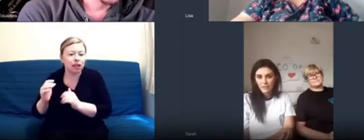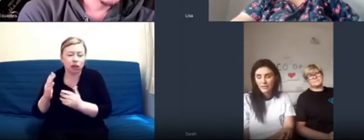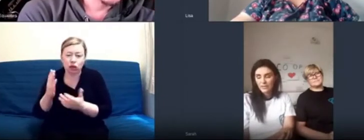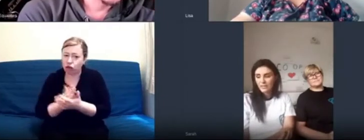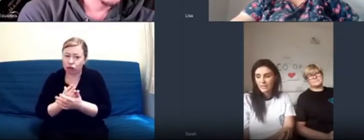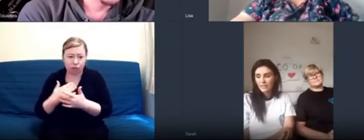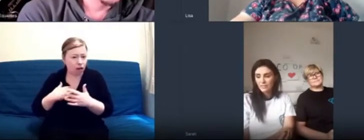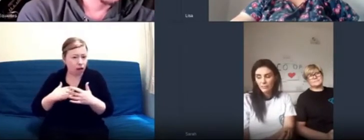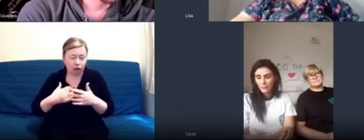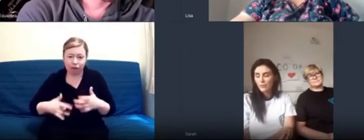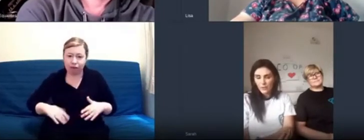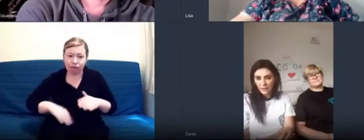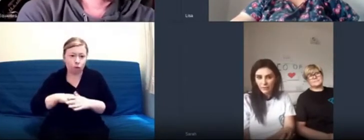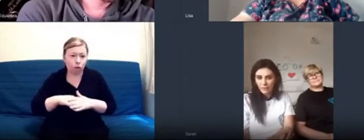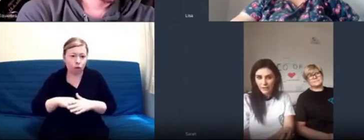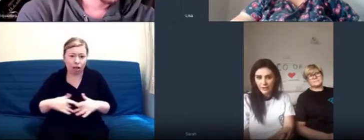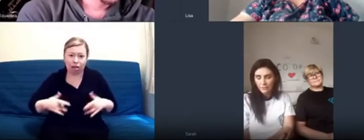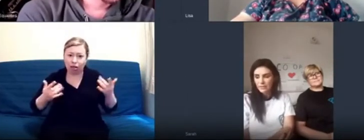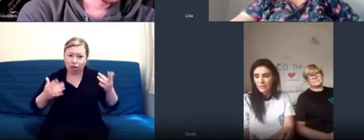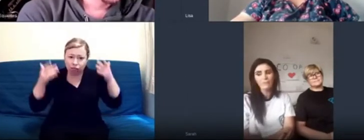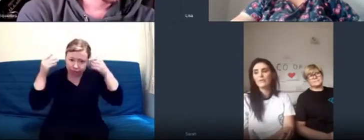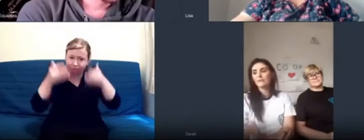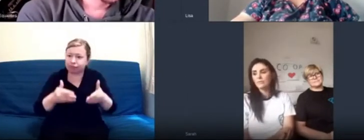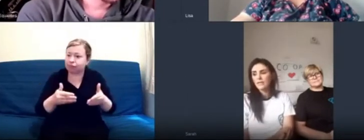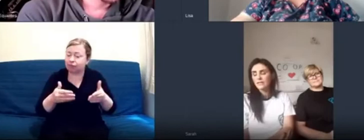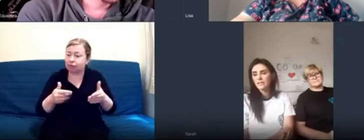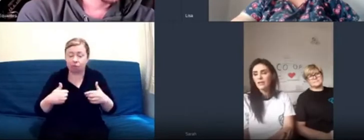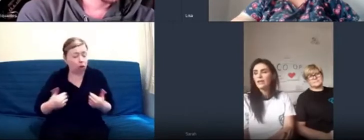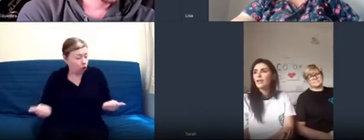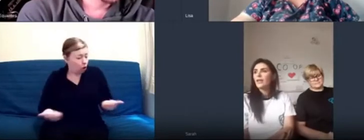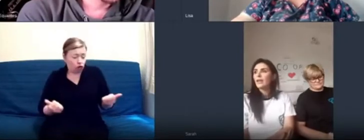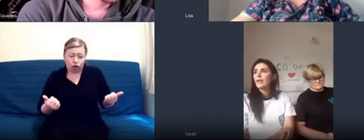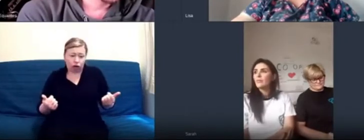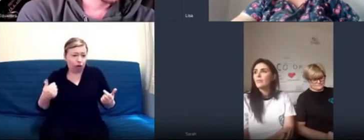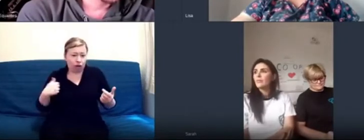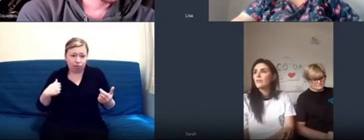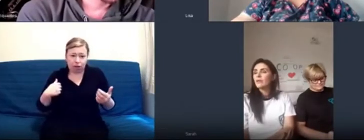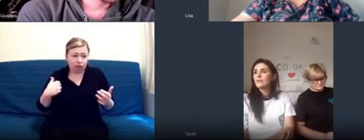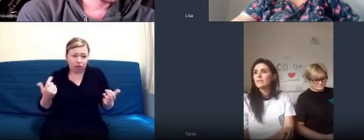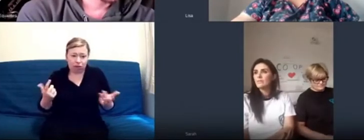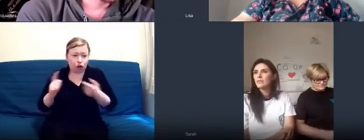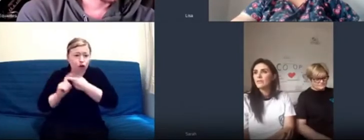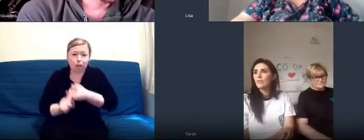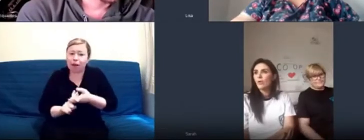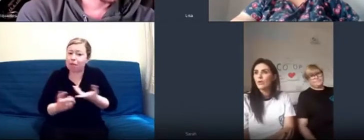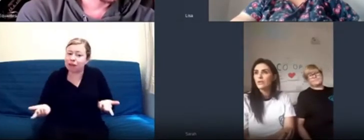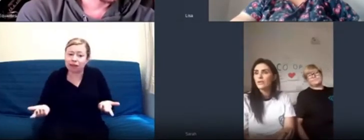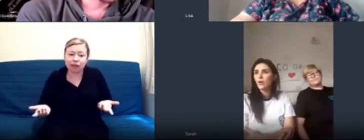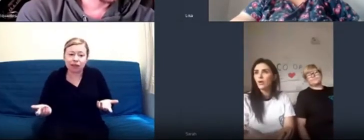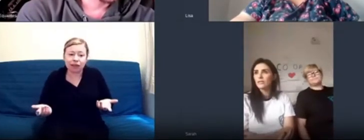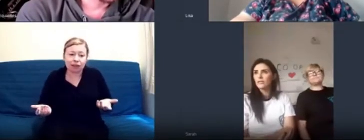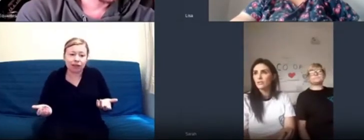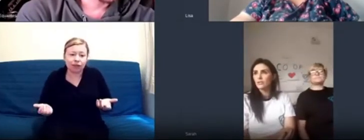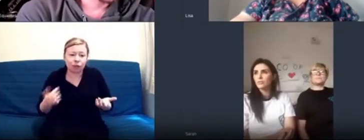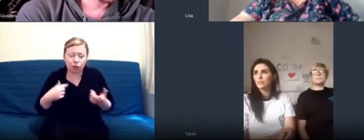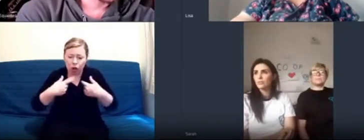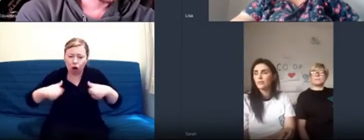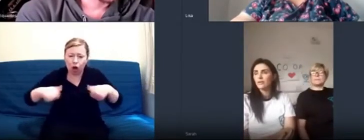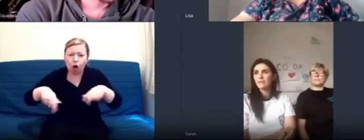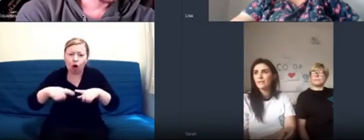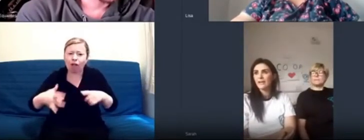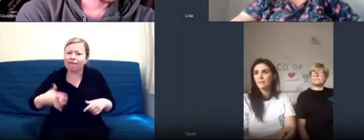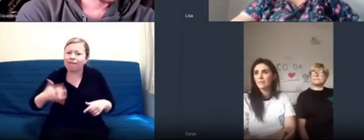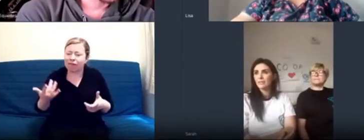lives. But we were okay with that. It was a commitment that we made. It was something that we morally, all as a